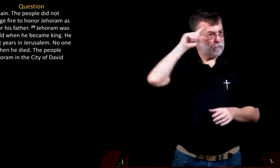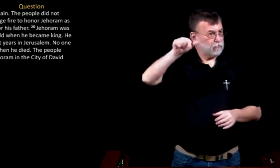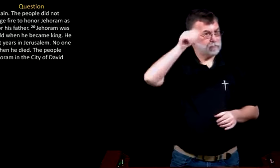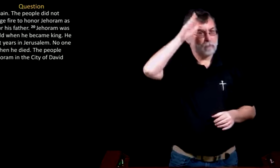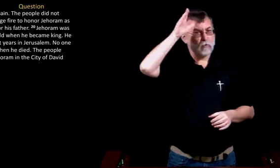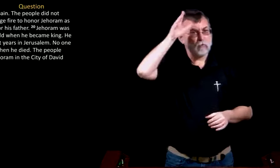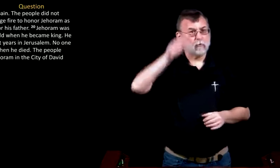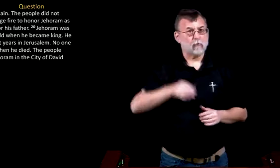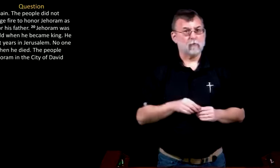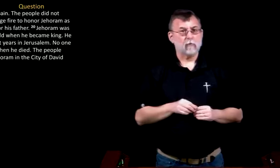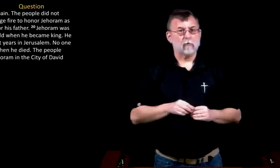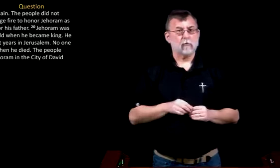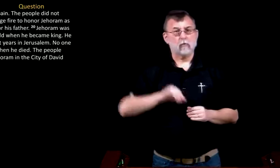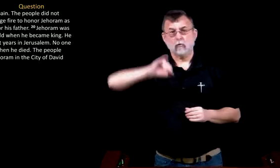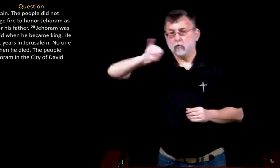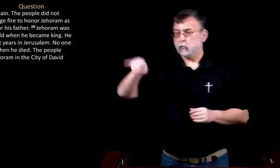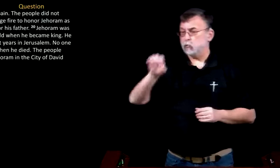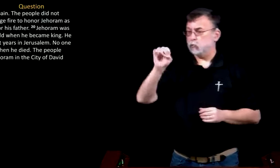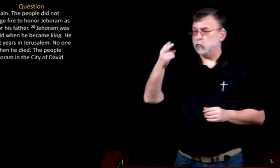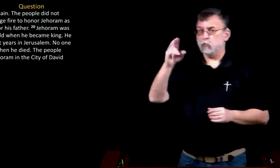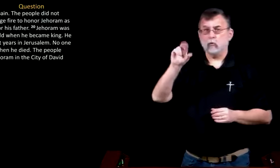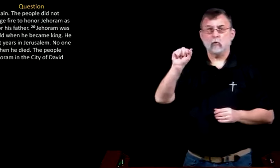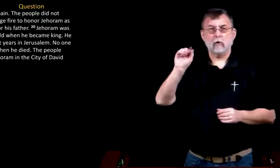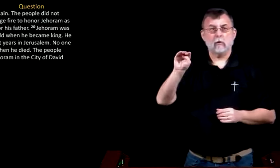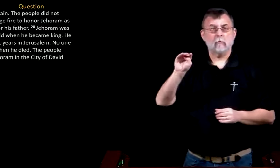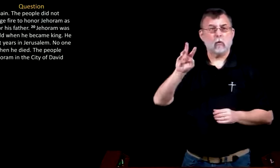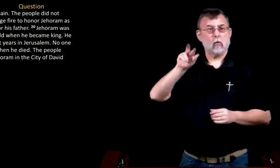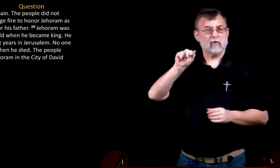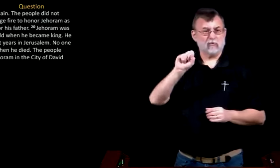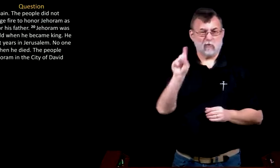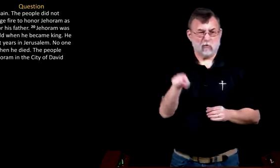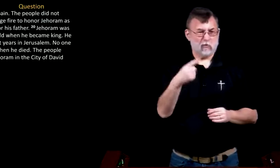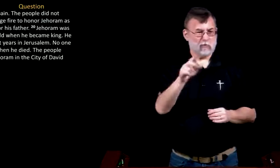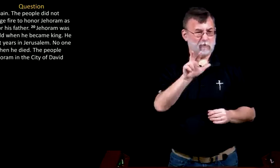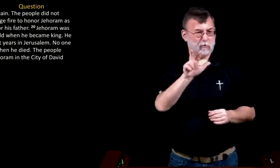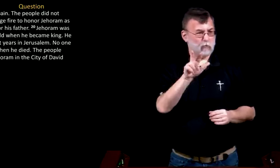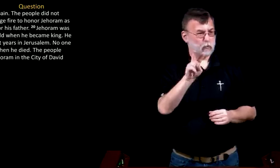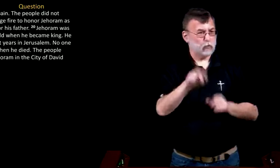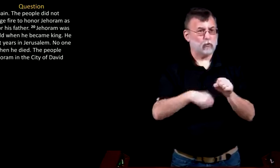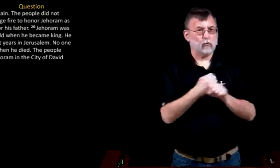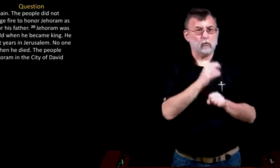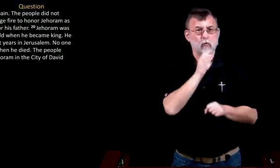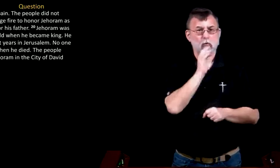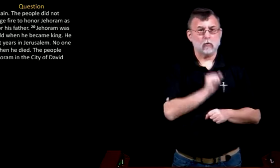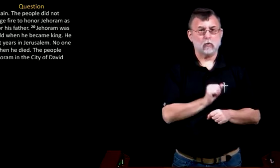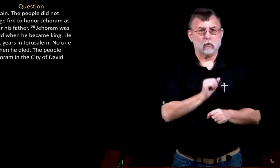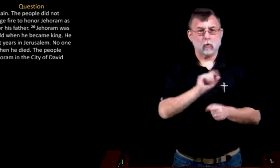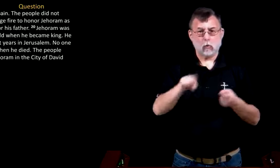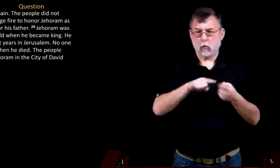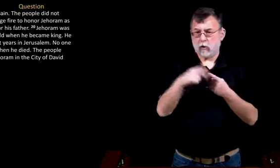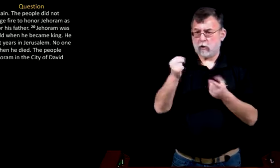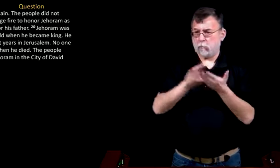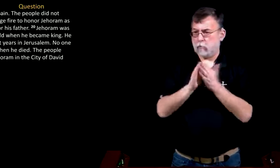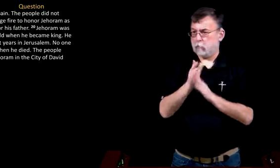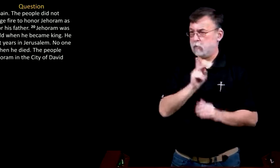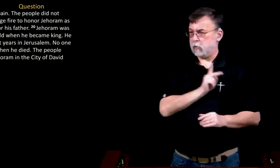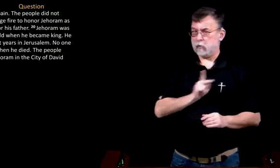for his father. Jehoram was 32 years old when he became